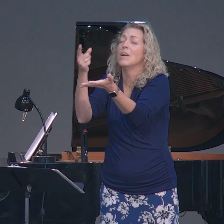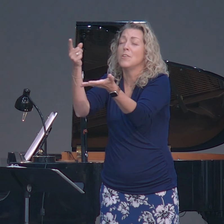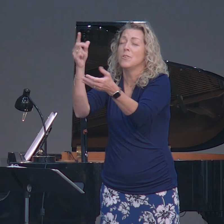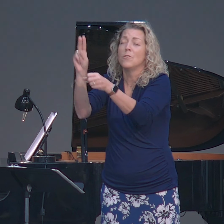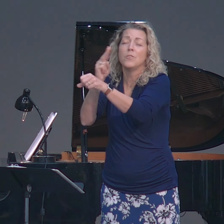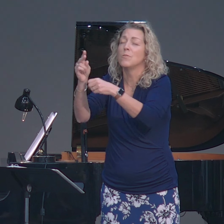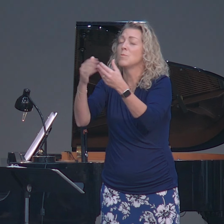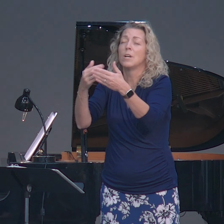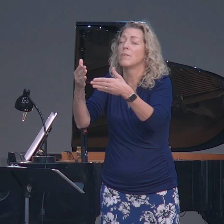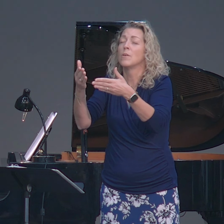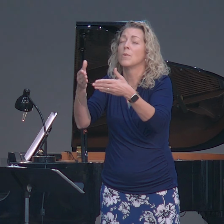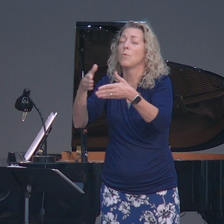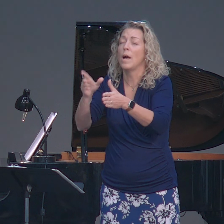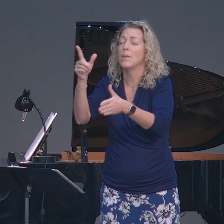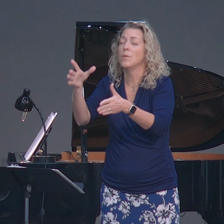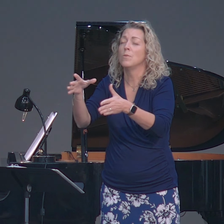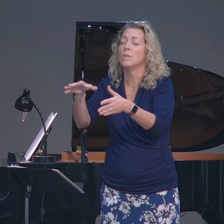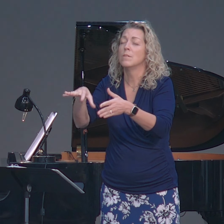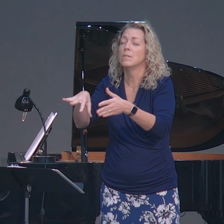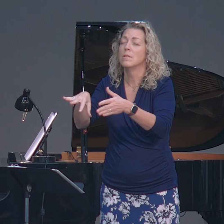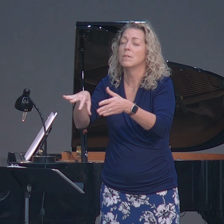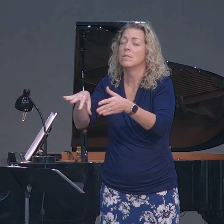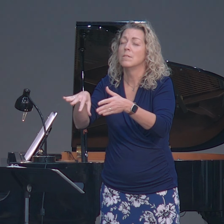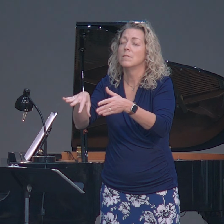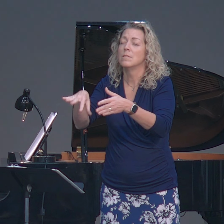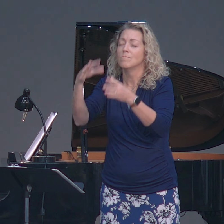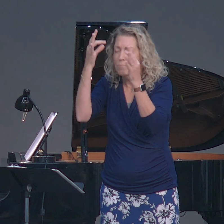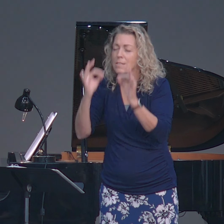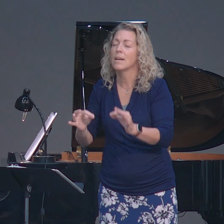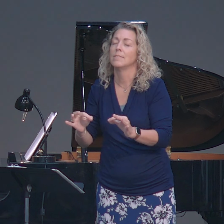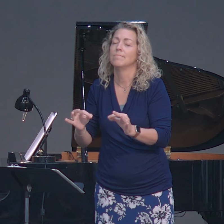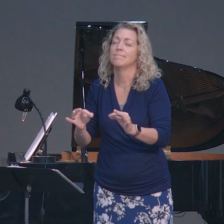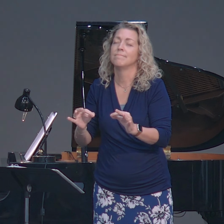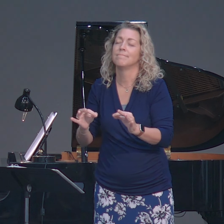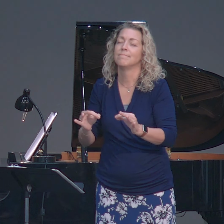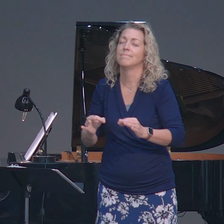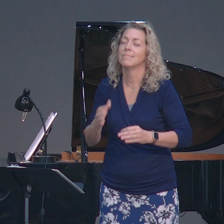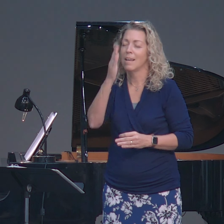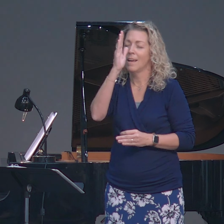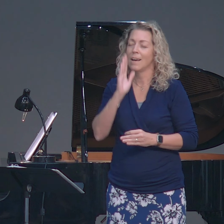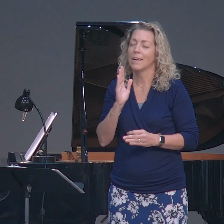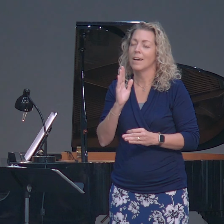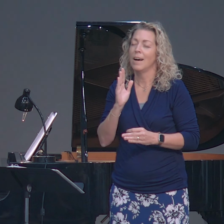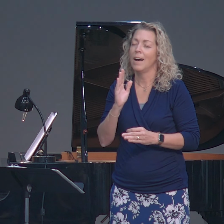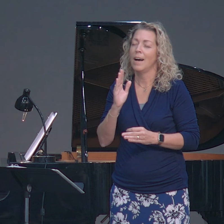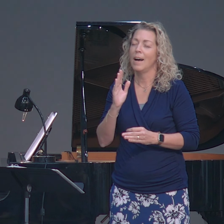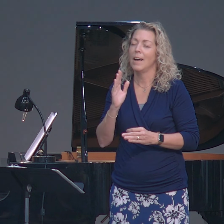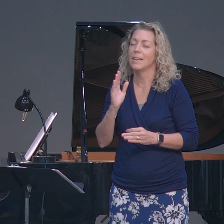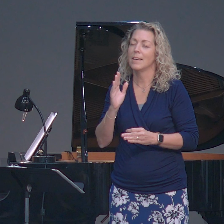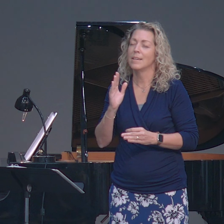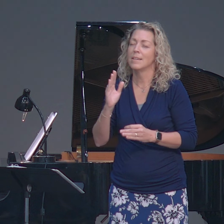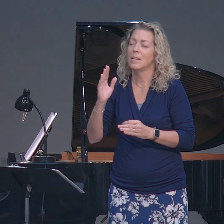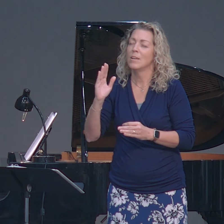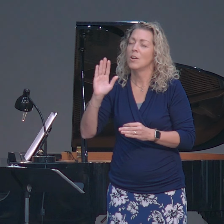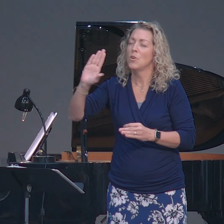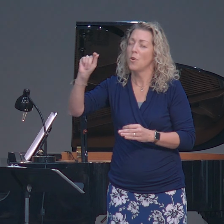will. Father, we are so grateful for all that you have given. And now we pray for your grace to be